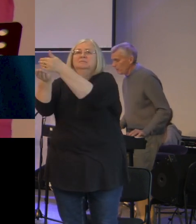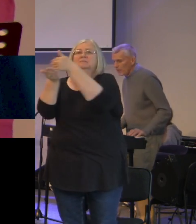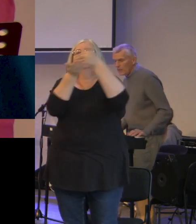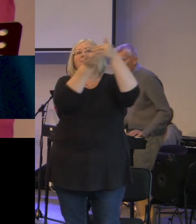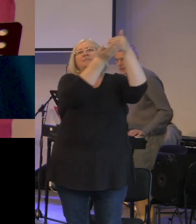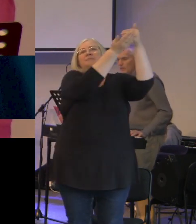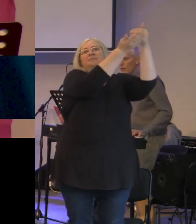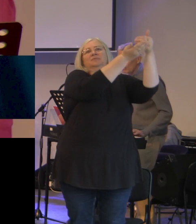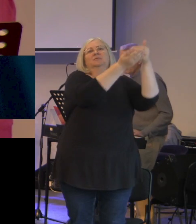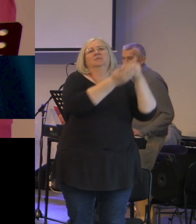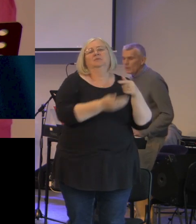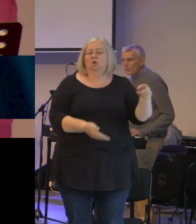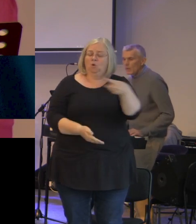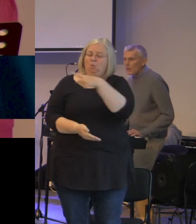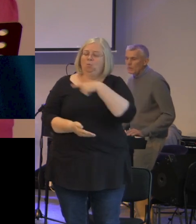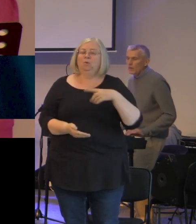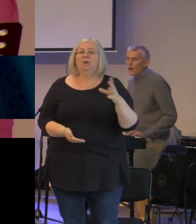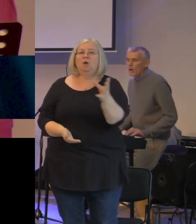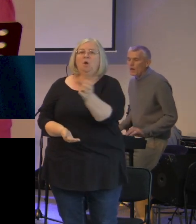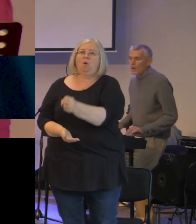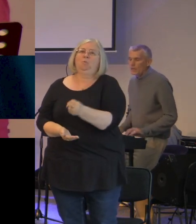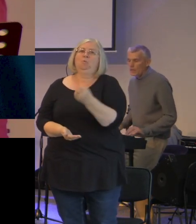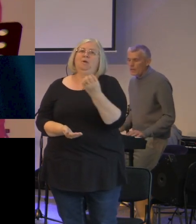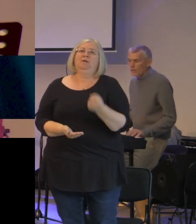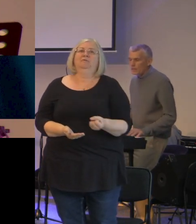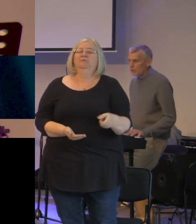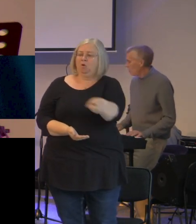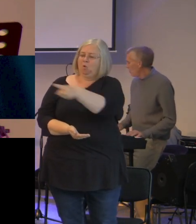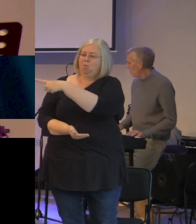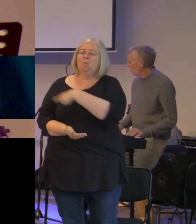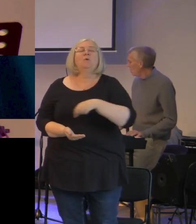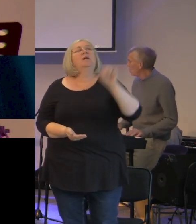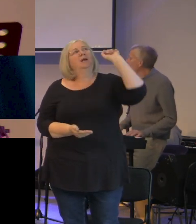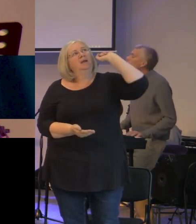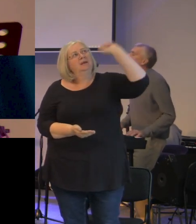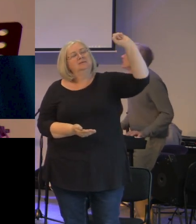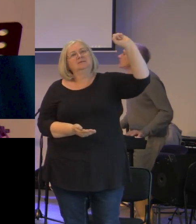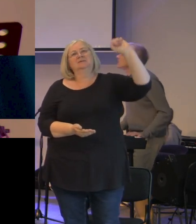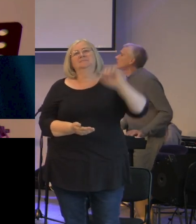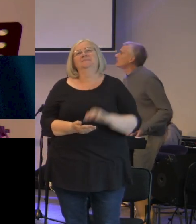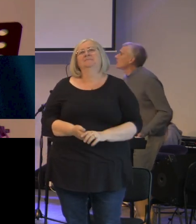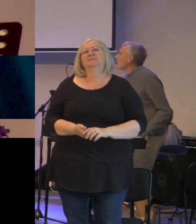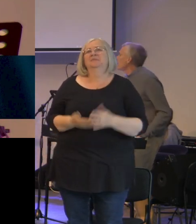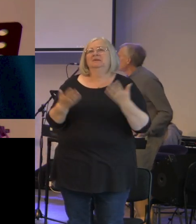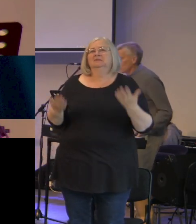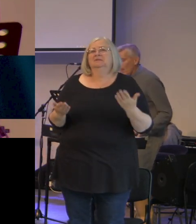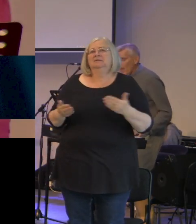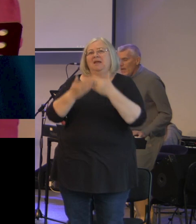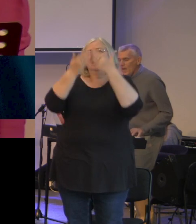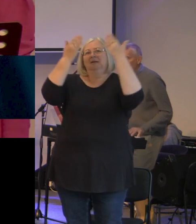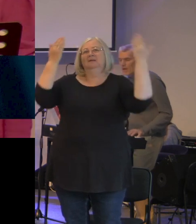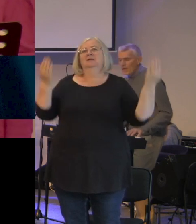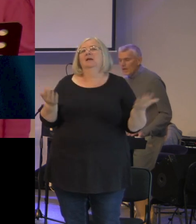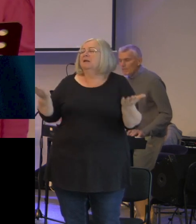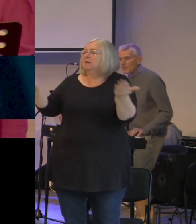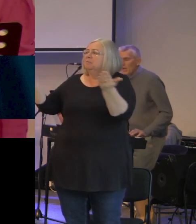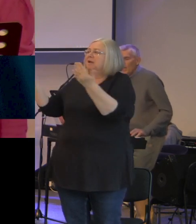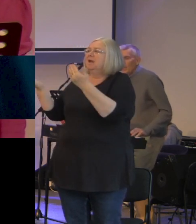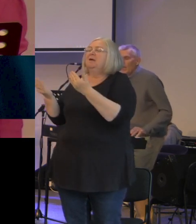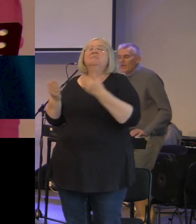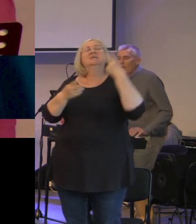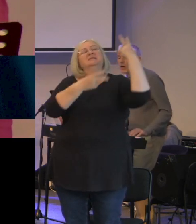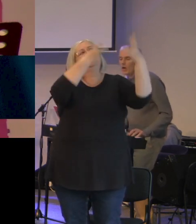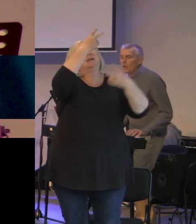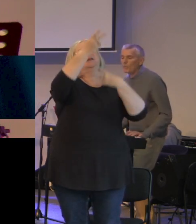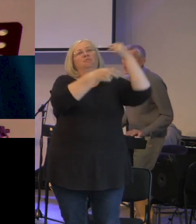have this hope, for we are his own. This is the day, come and